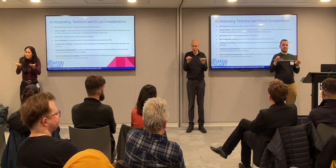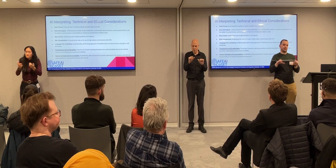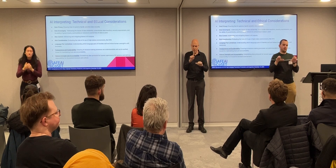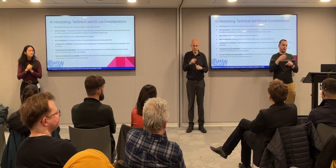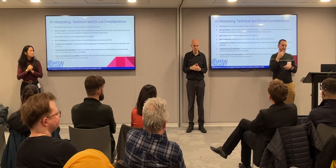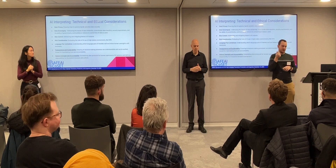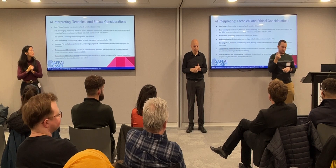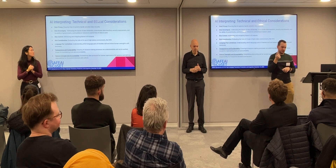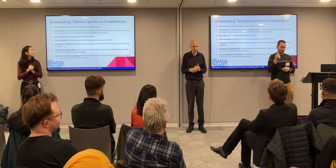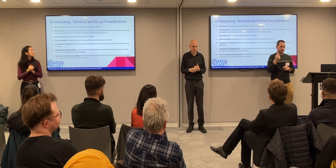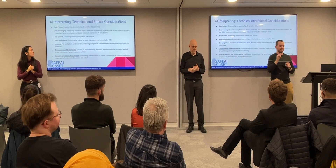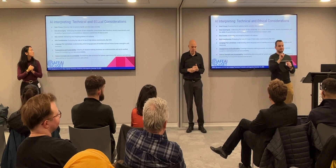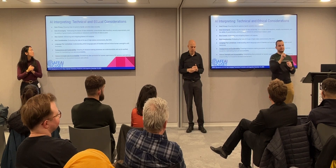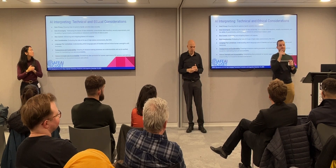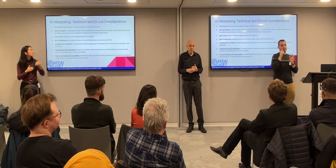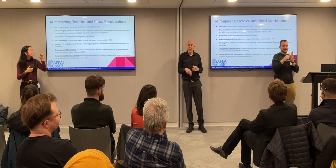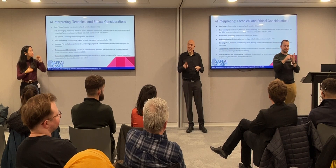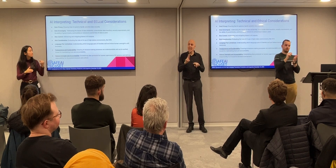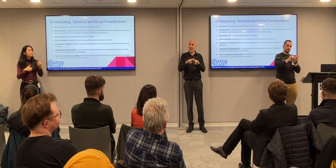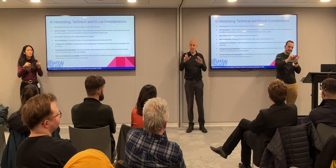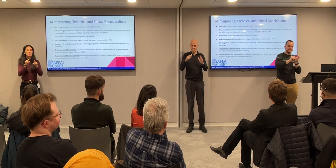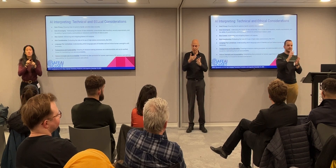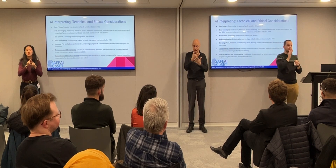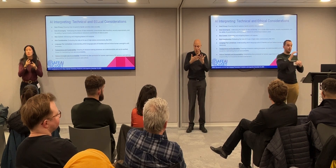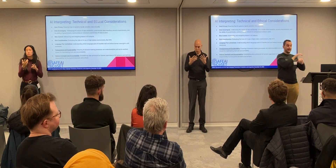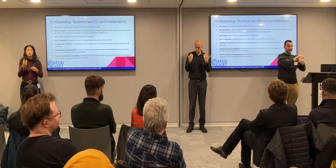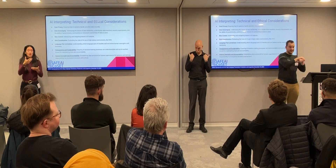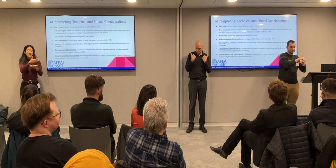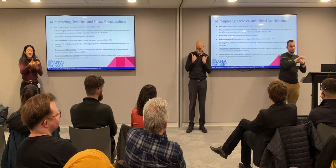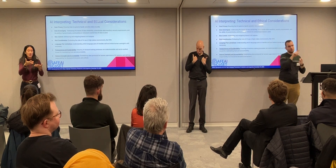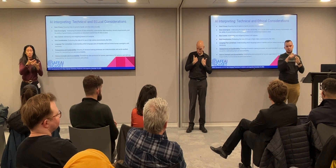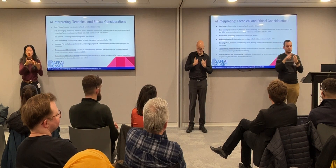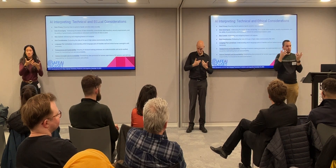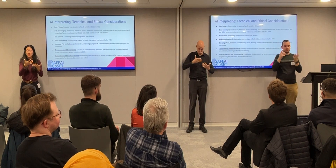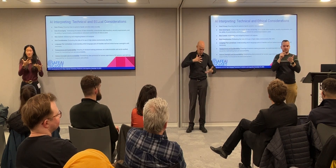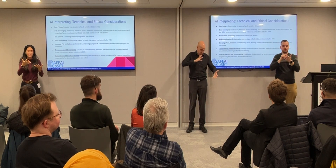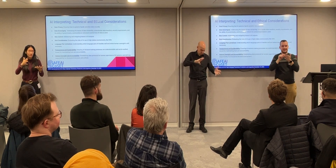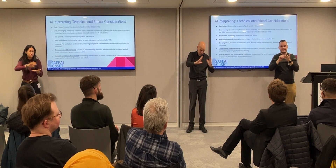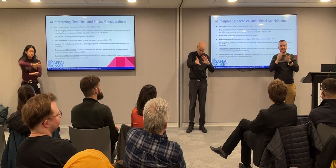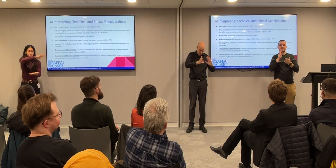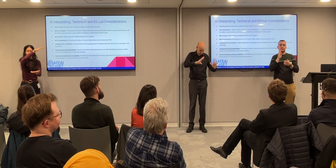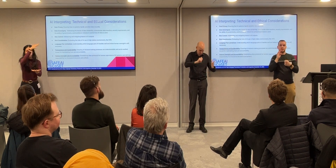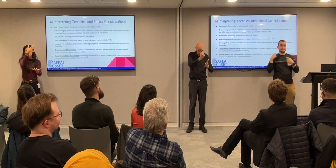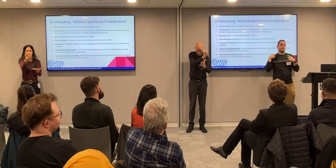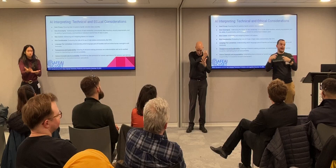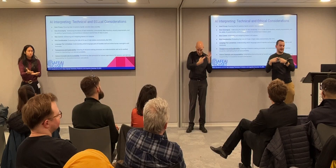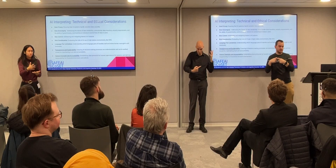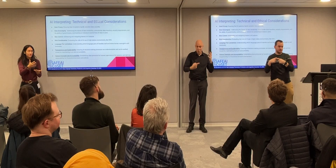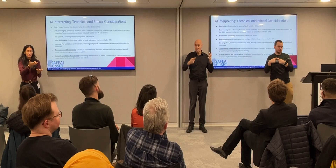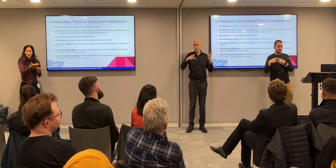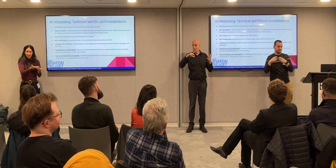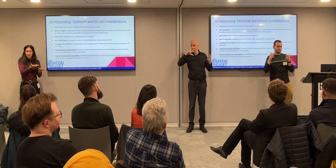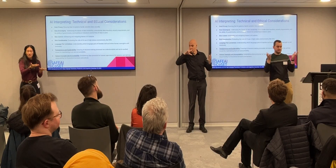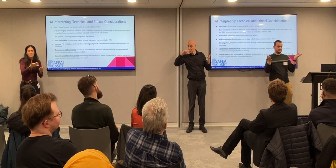when you have a resource-rich language, it often performs better. So when we're talking about spoken English, moving to spoken